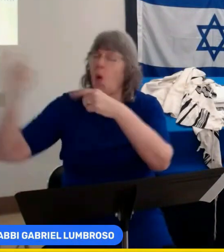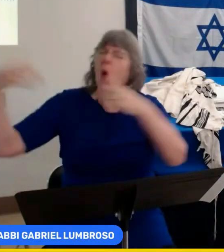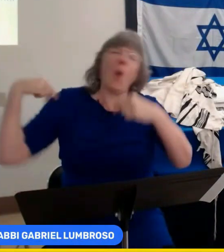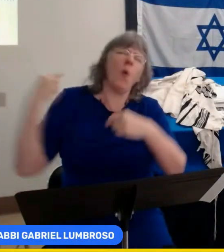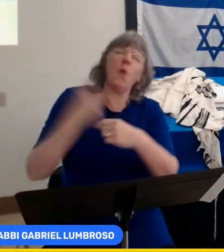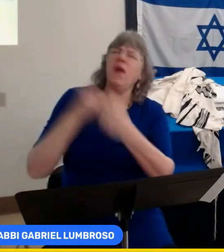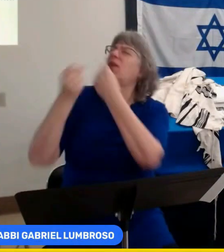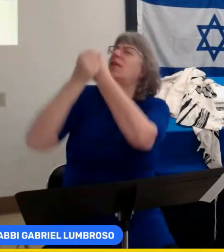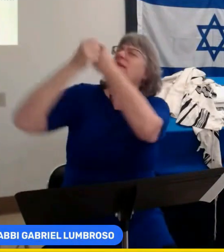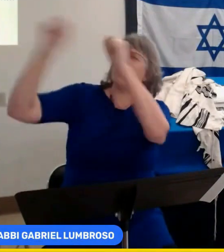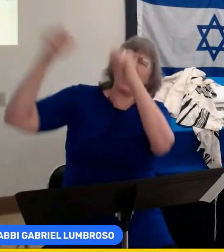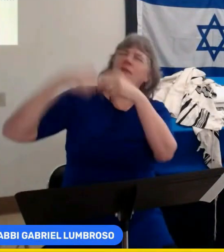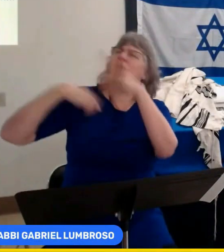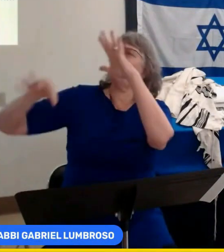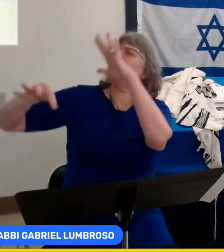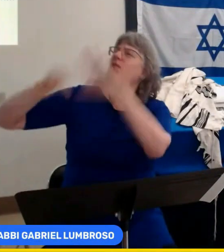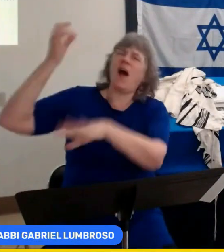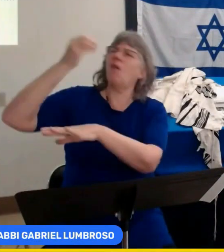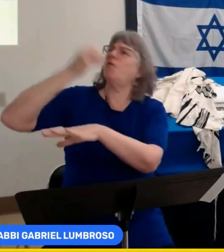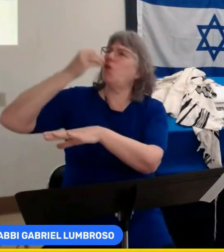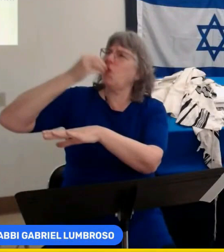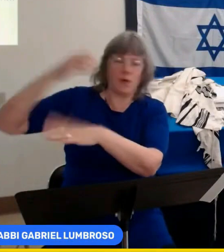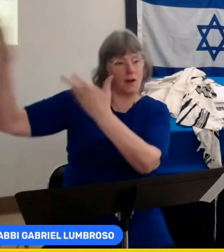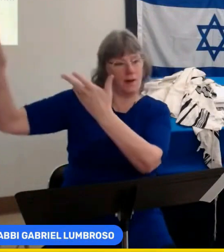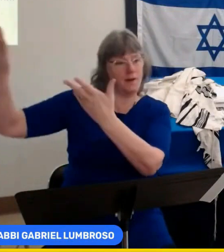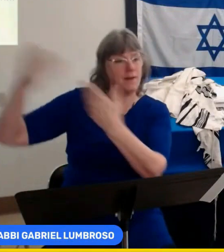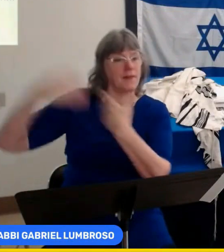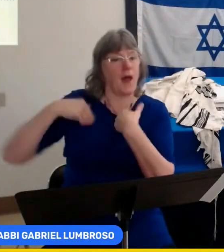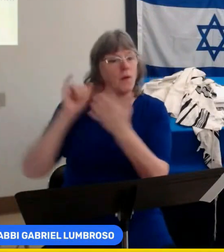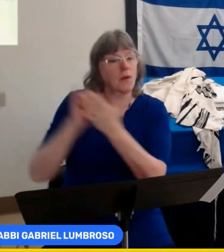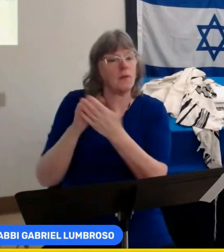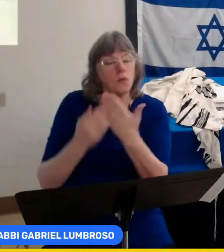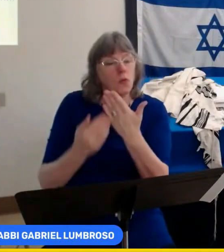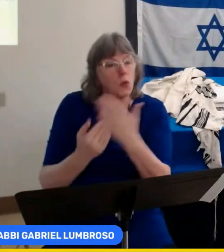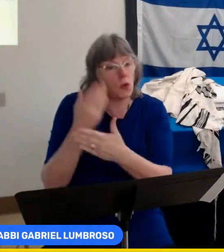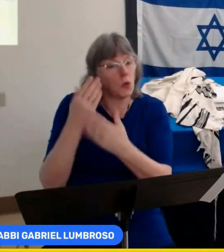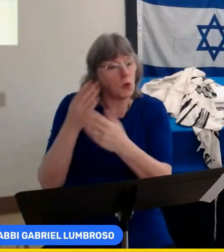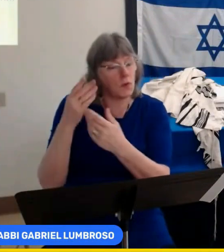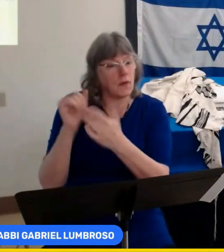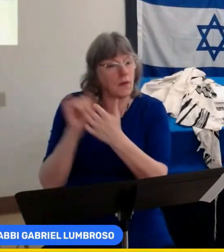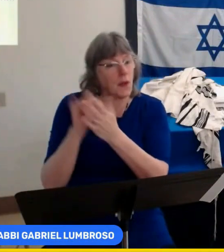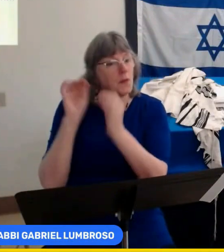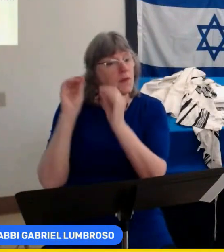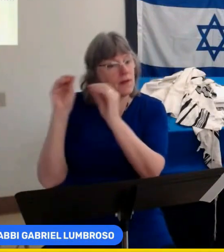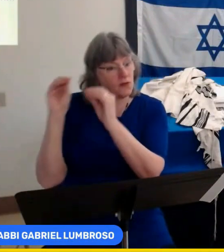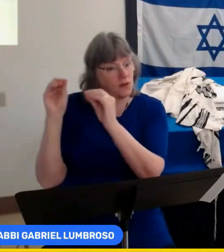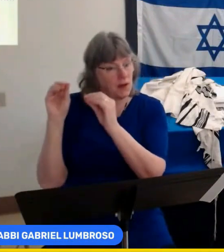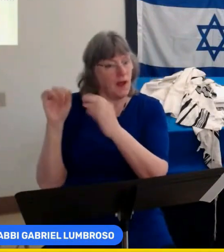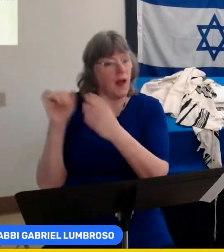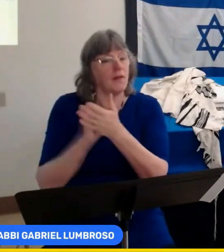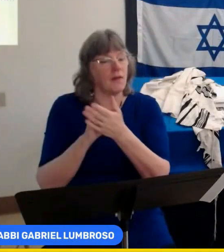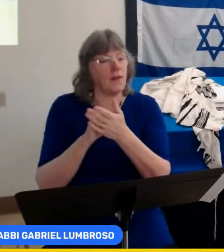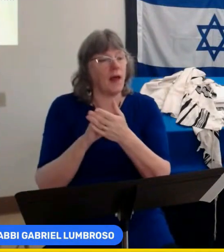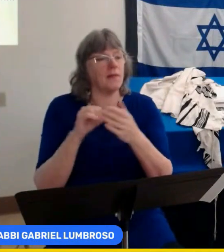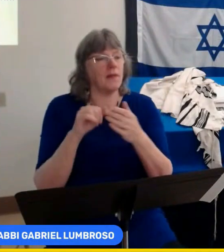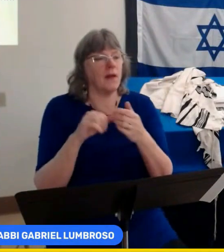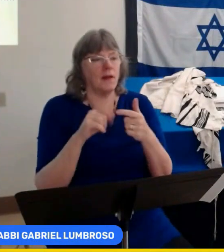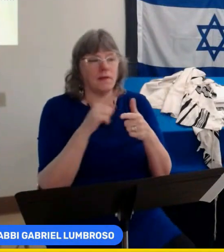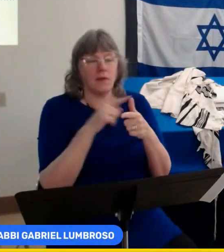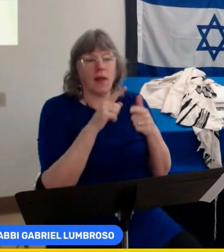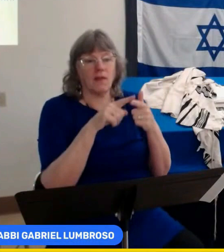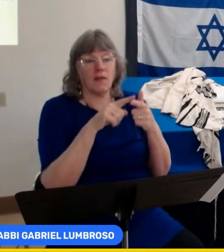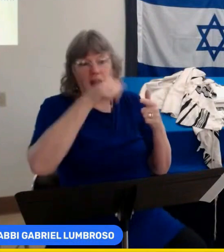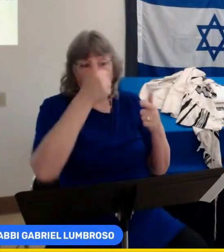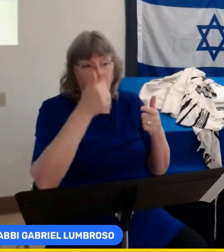there is other ones. This one that we read in Isaiah, where that is used. And I think there is another